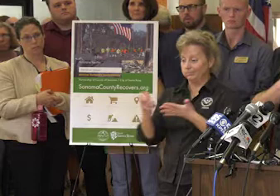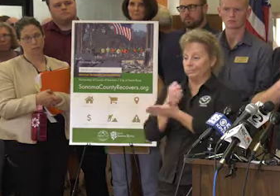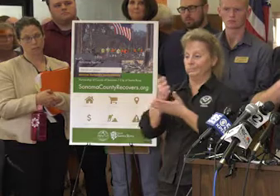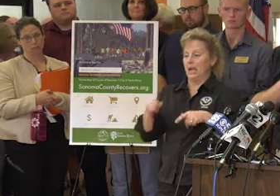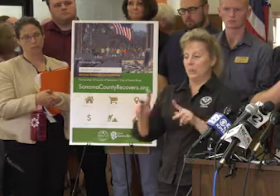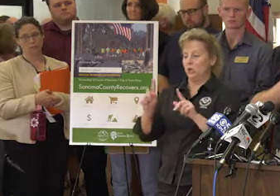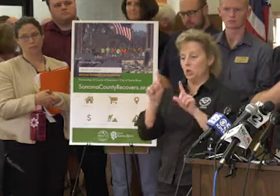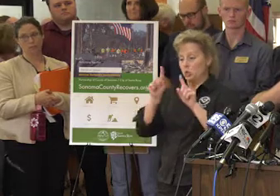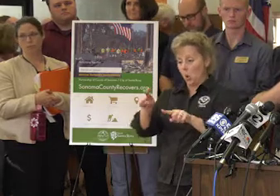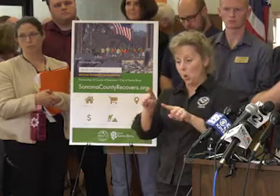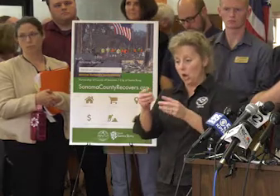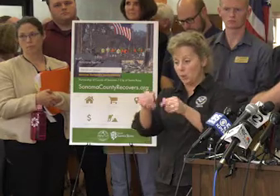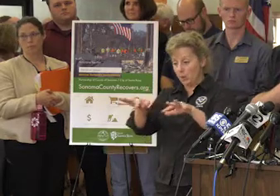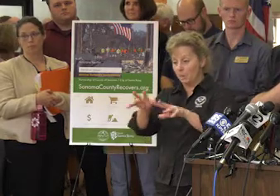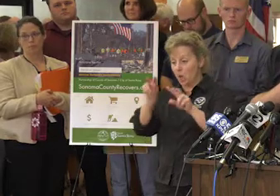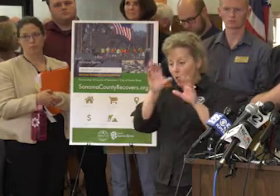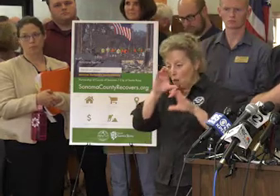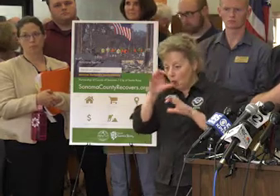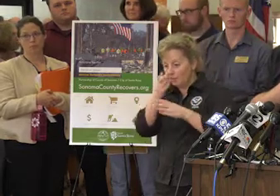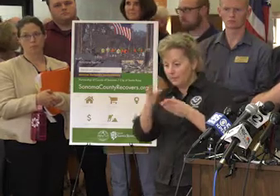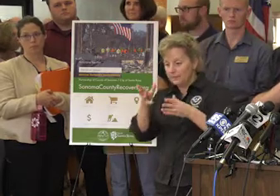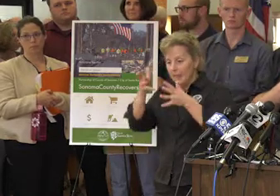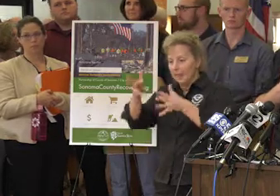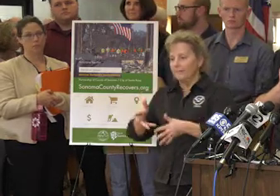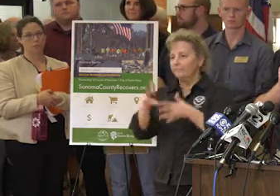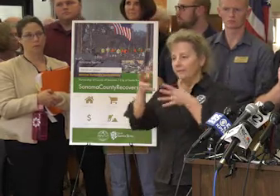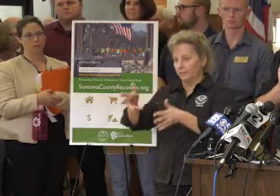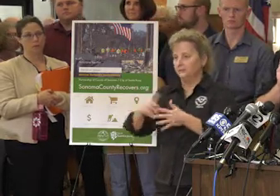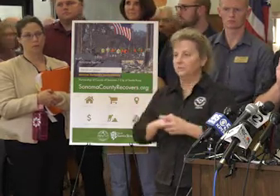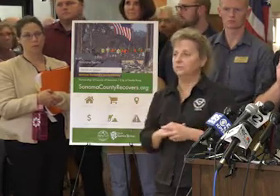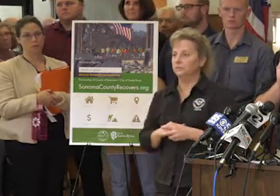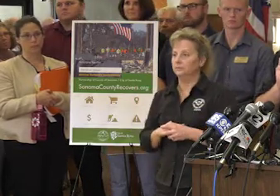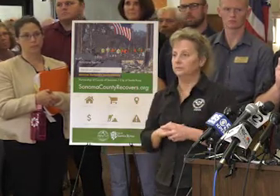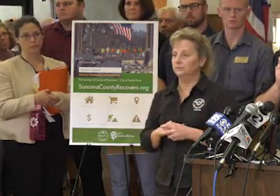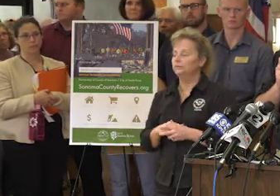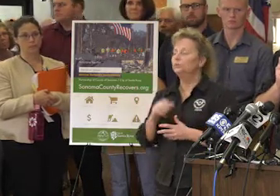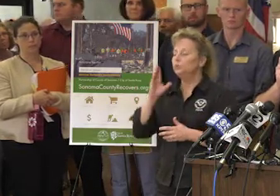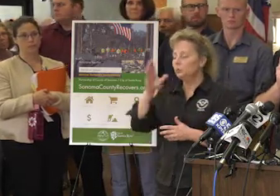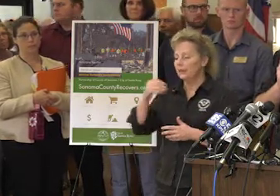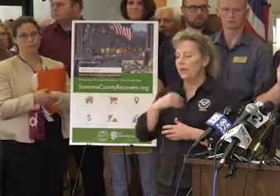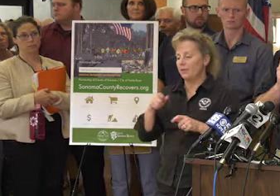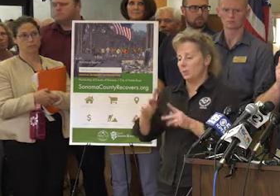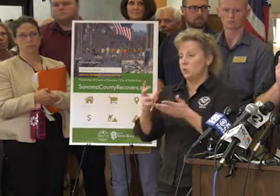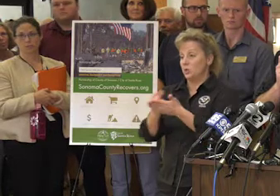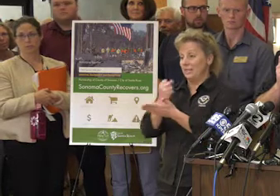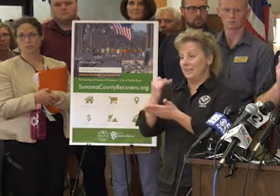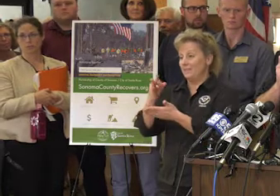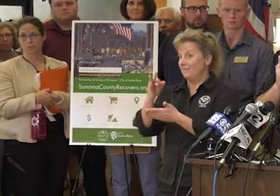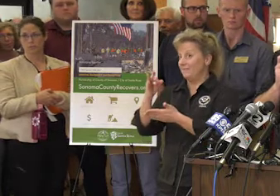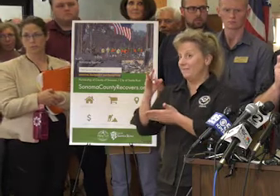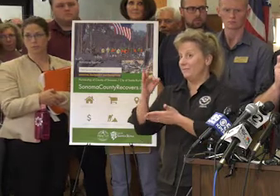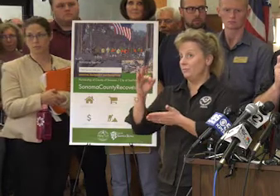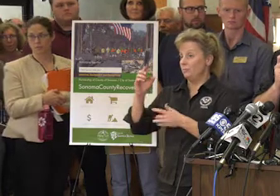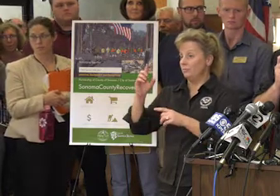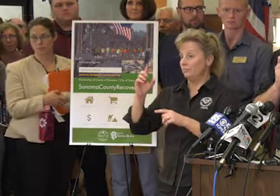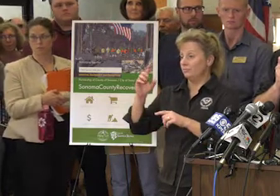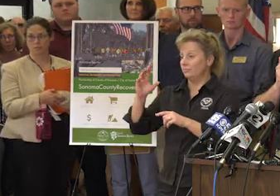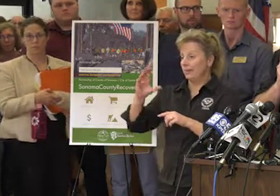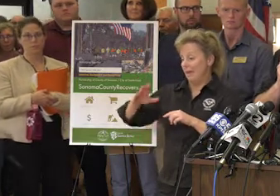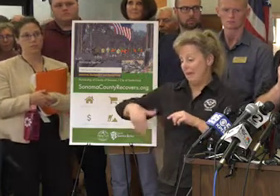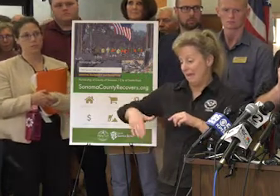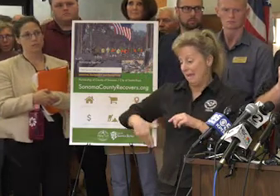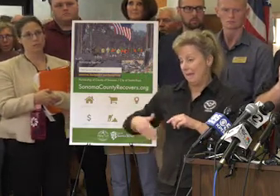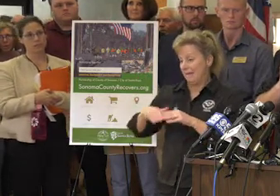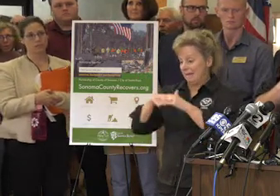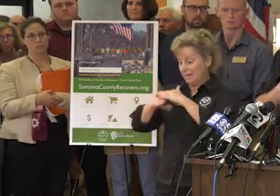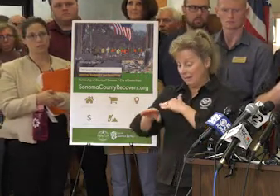and look for those items that may have been left behind. You'll have that opportunity. If you haven't been able to re-enter yet,